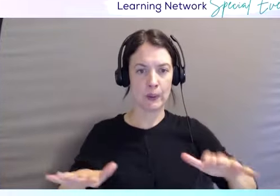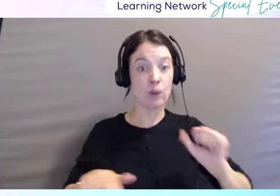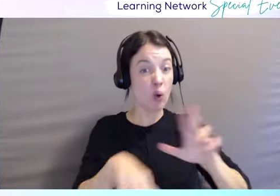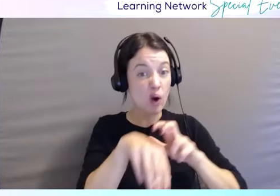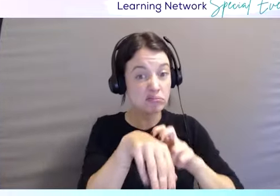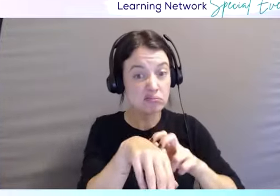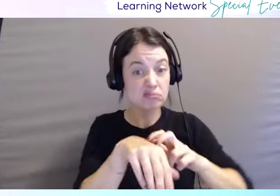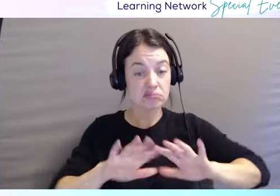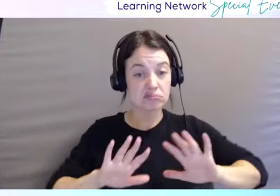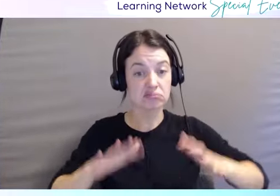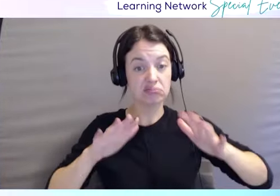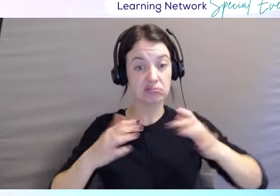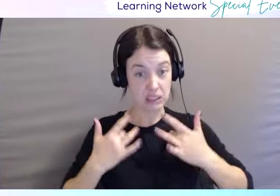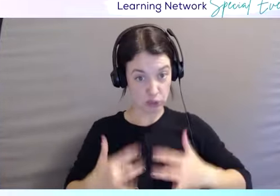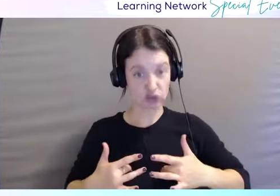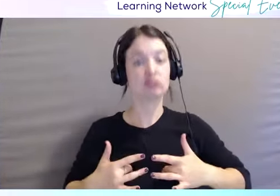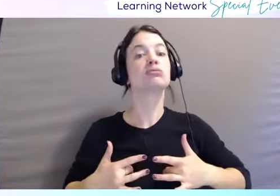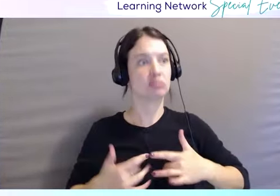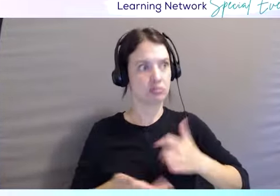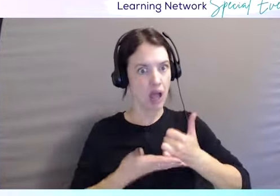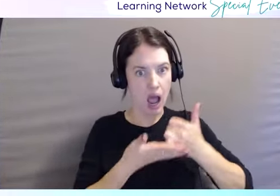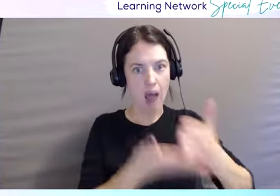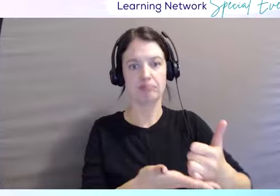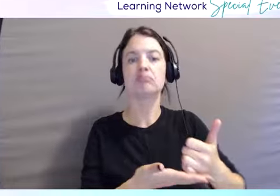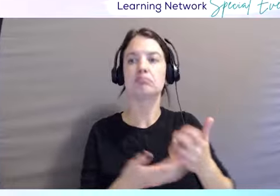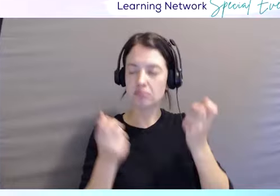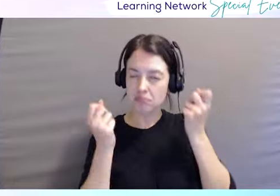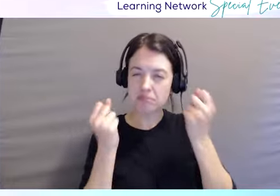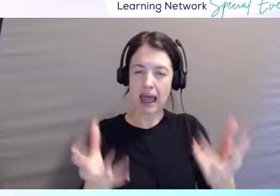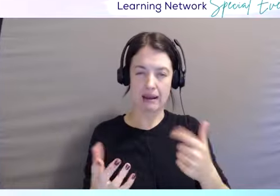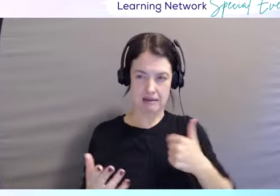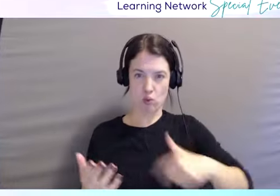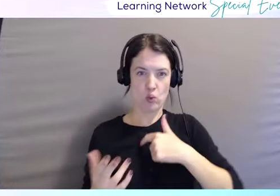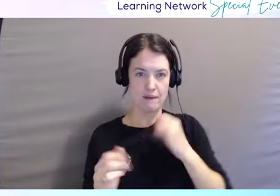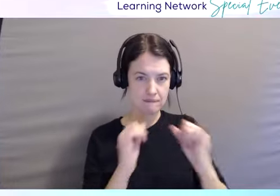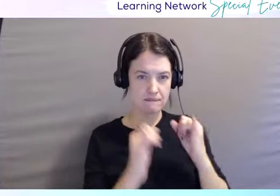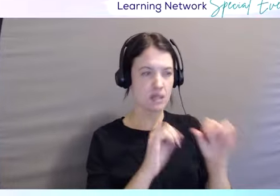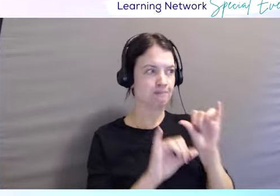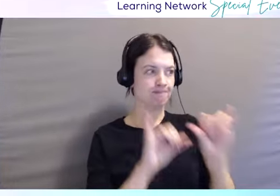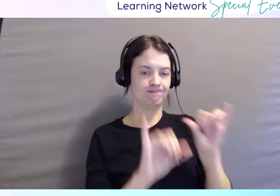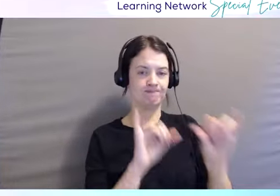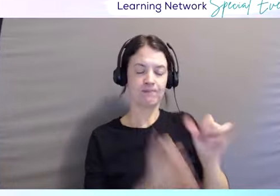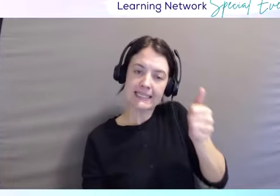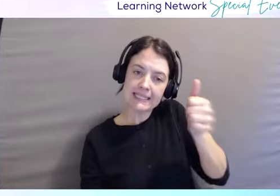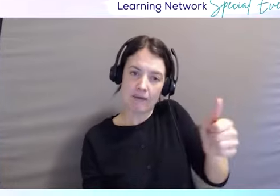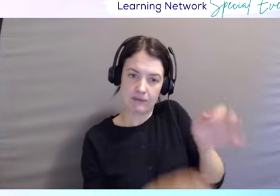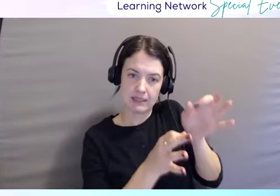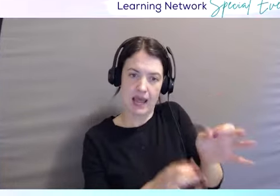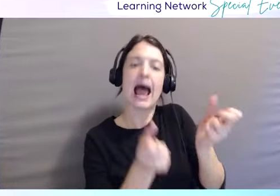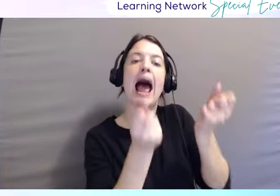depression. And we've heard this a lot from women who self-medicate with cannabis. It's also